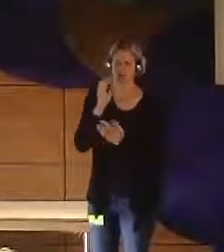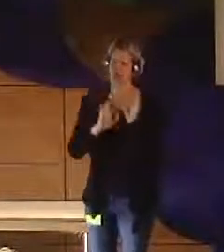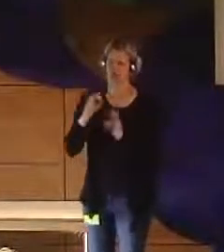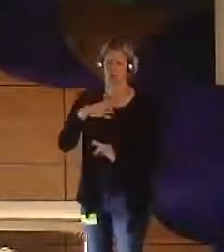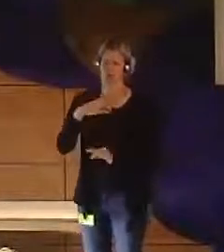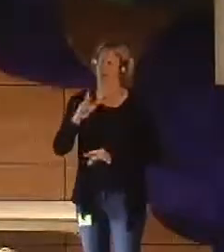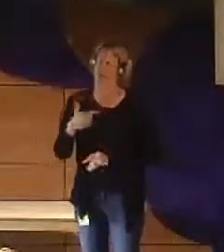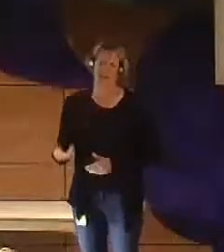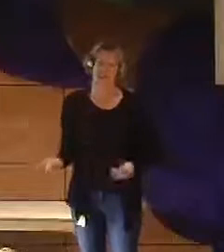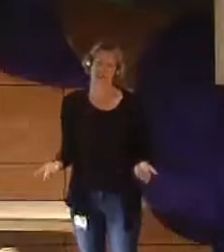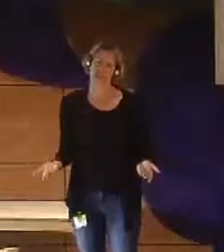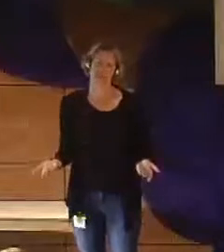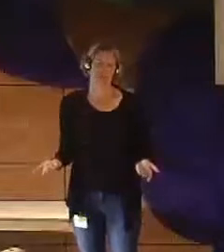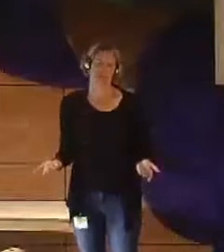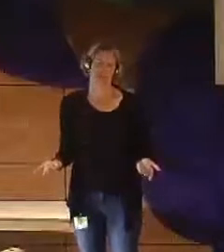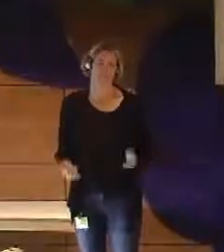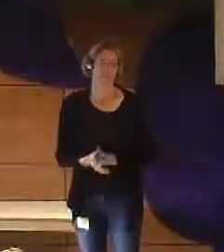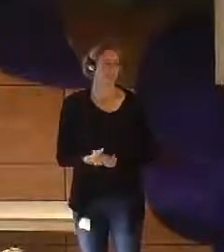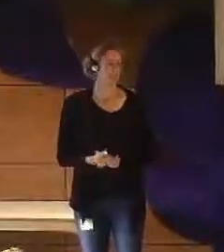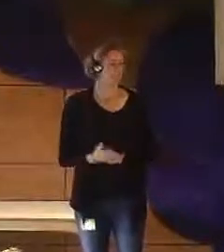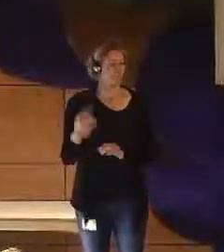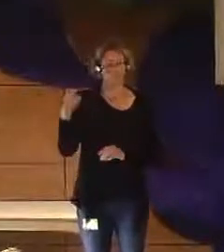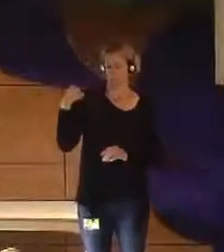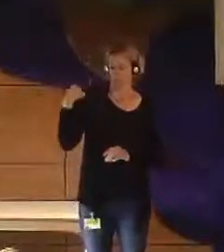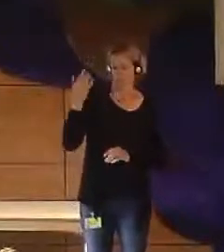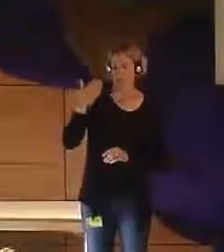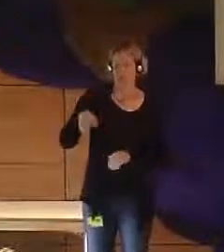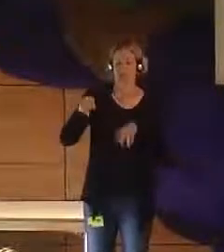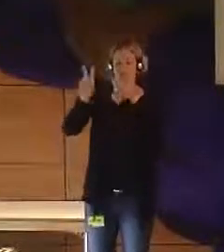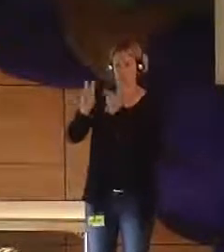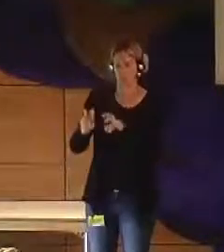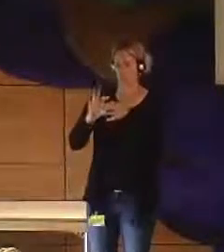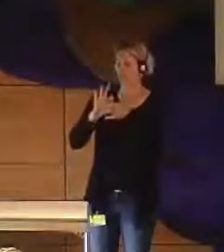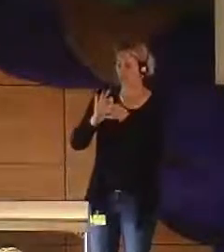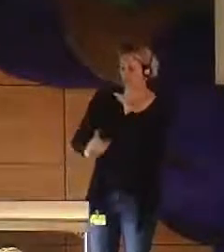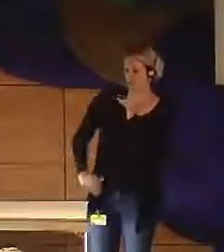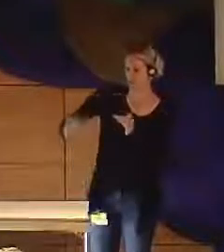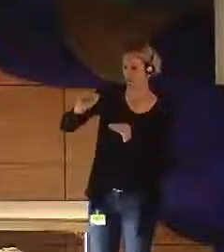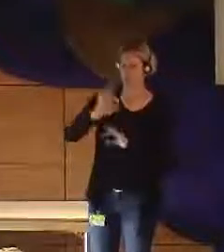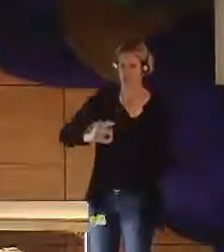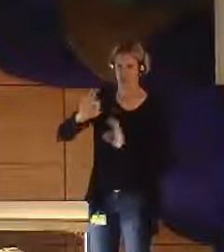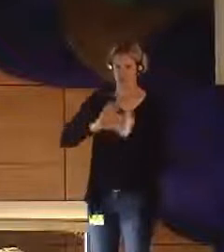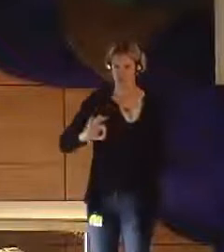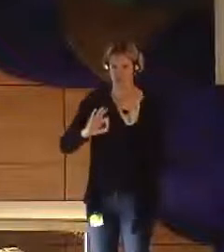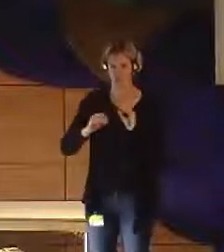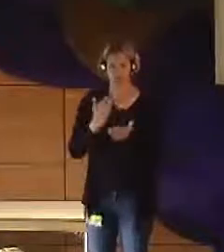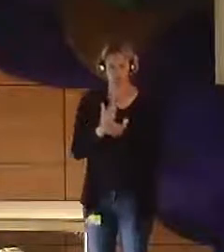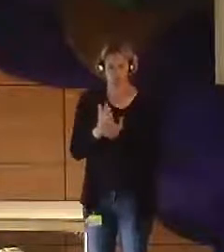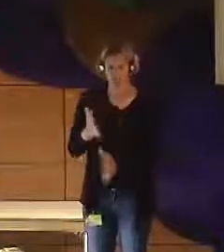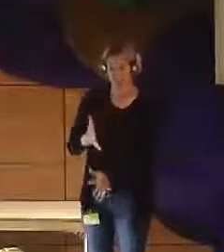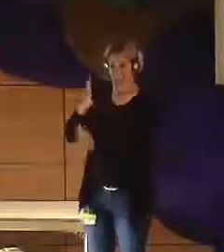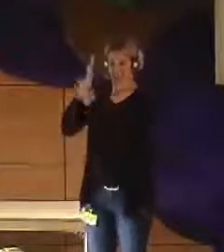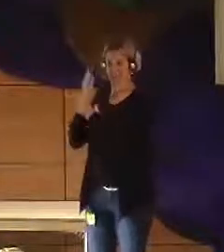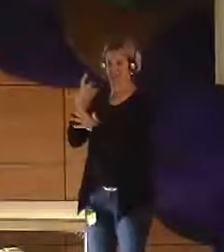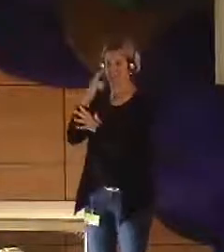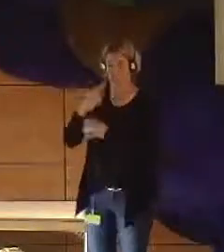There is a recent paper on growth hormone. In fact, ironically, I've tried to get it published for 10 years, and then one of my friends got exactly the same